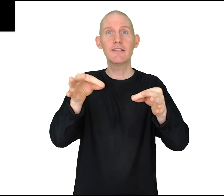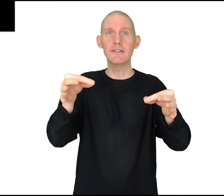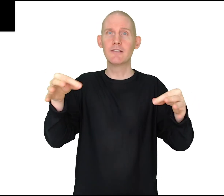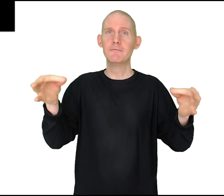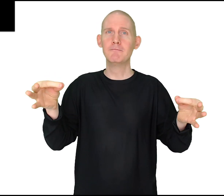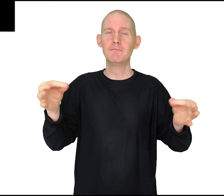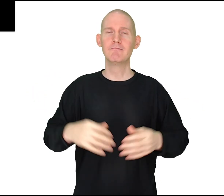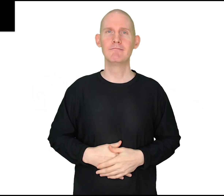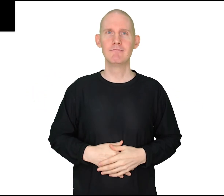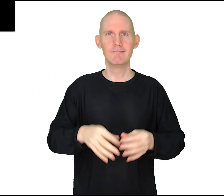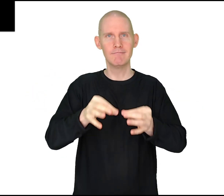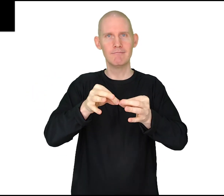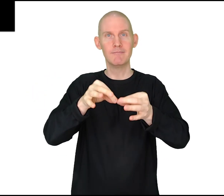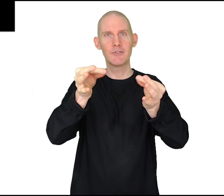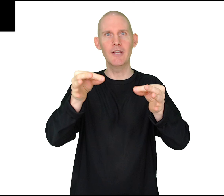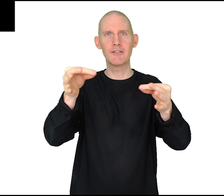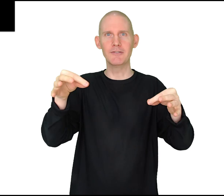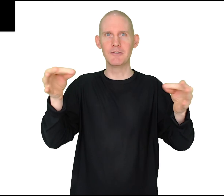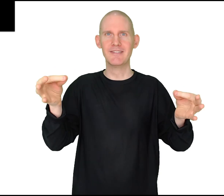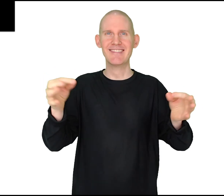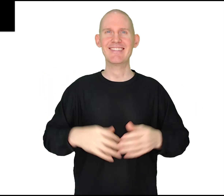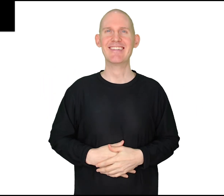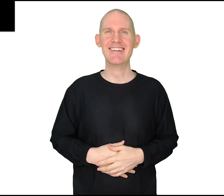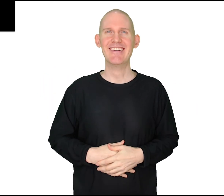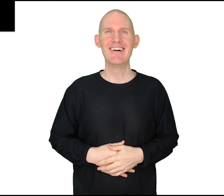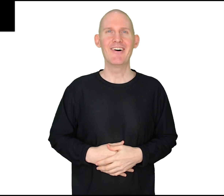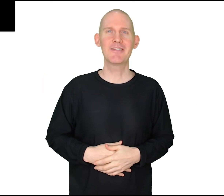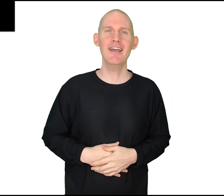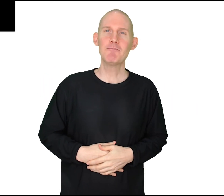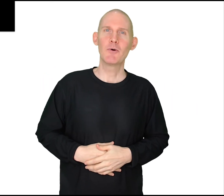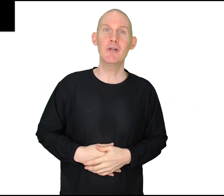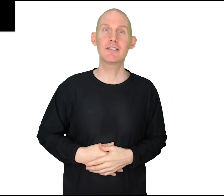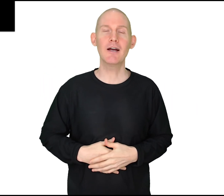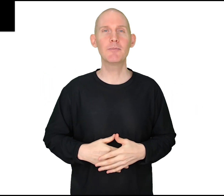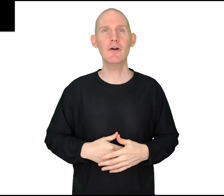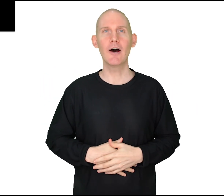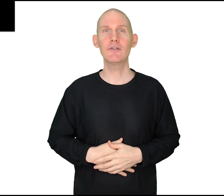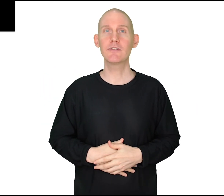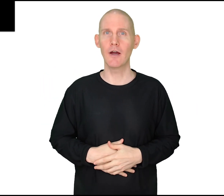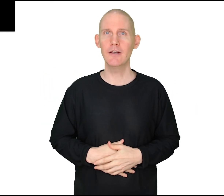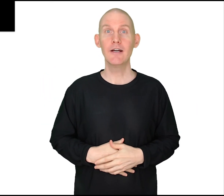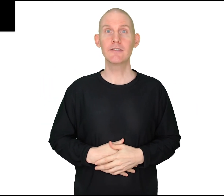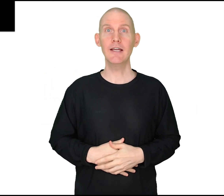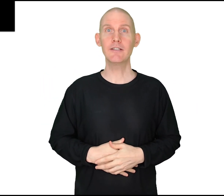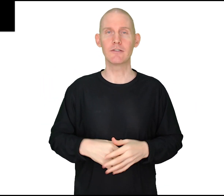Sentence. Sentence. Okay, we just talked about how to sign sentence.